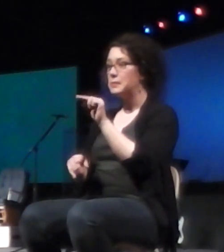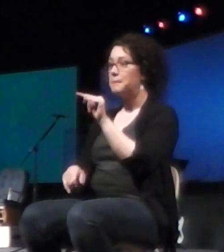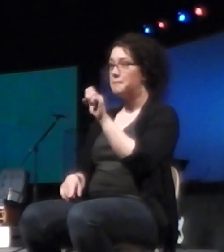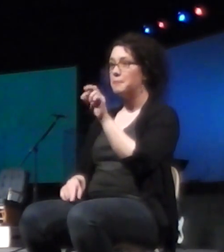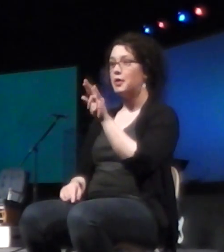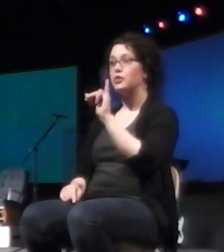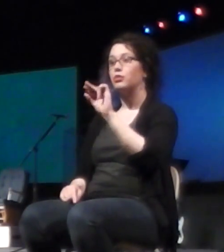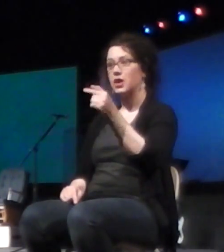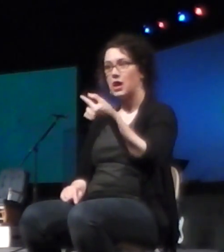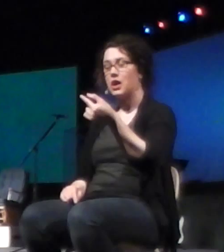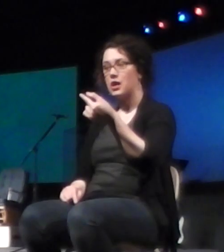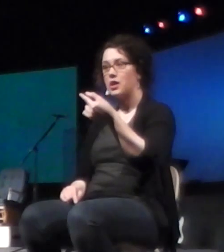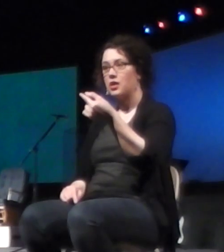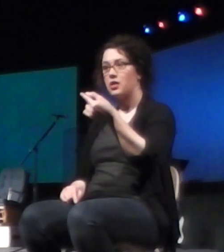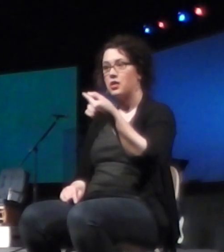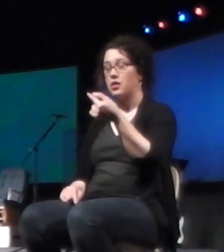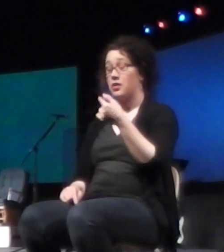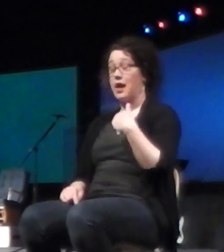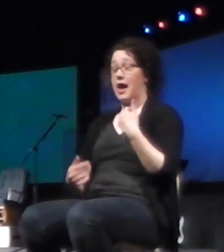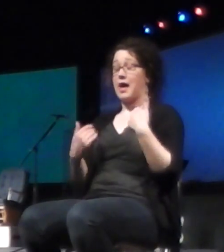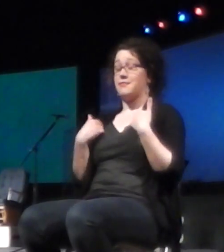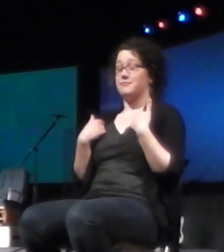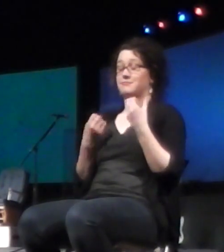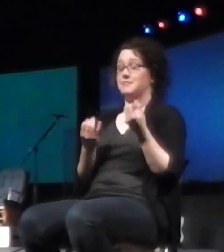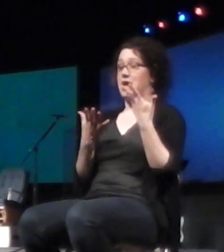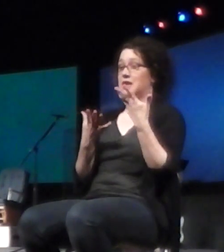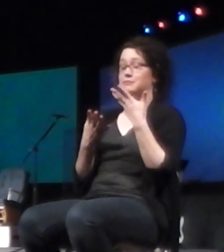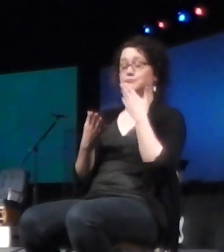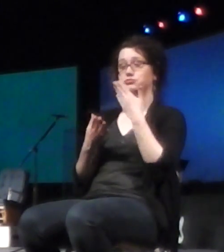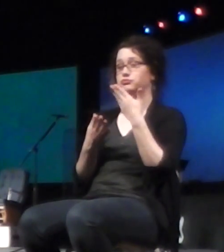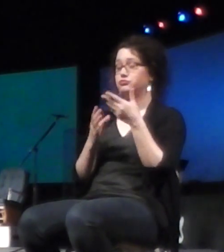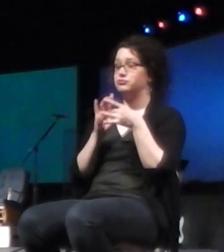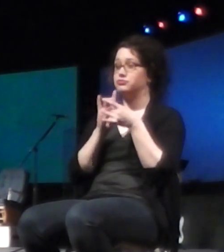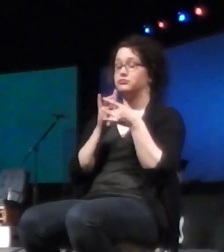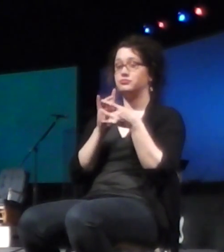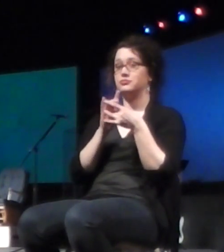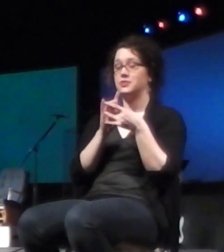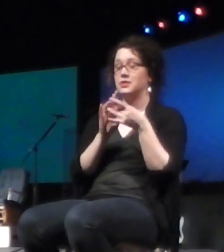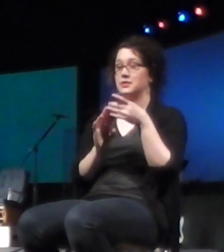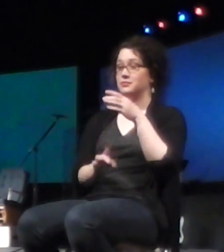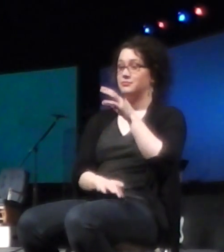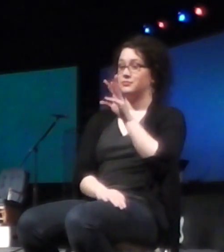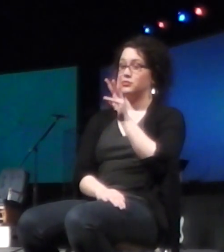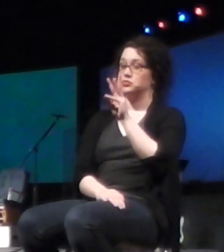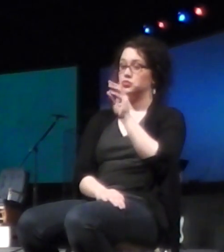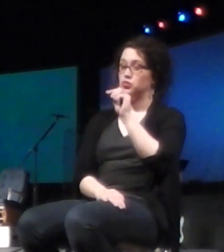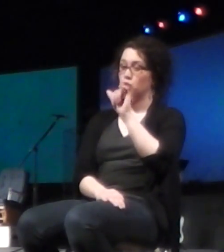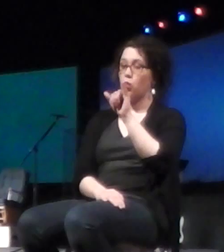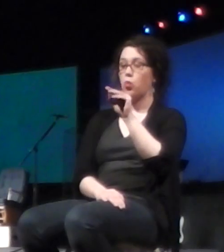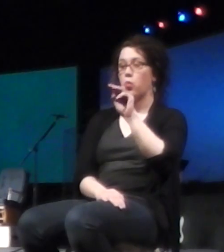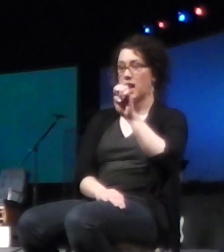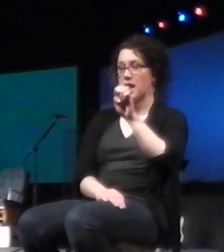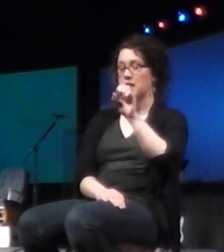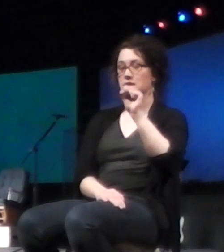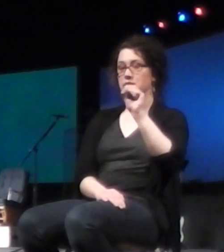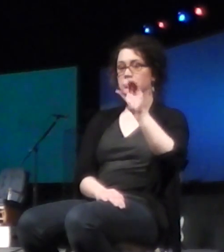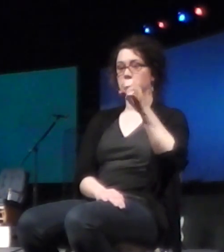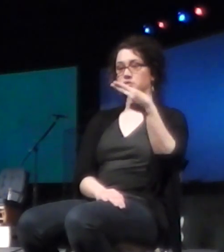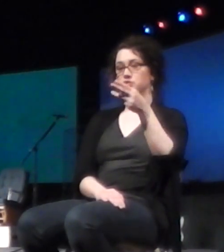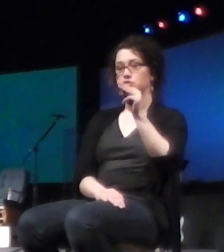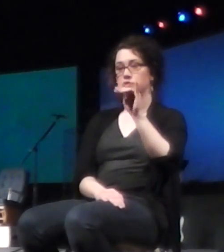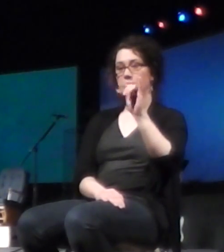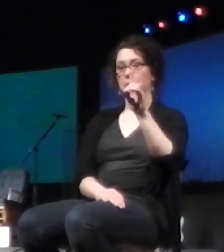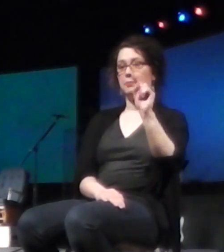who was the pastor of Kenwood Community Church for a number of years. Kenwood was the main church who planted us. He gave me hours